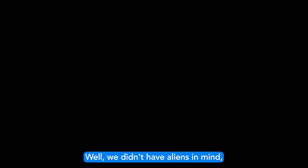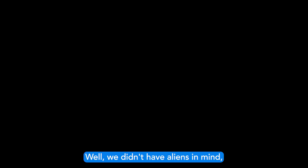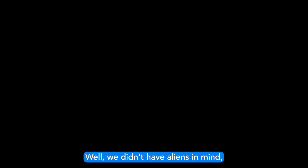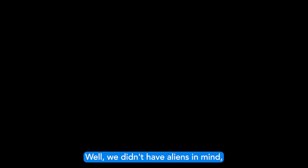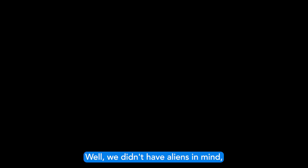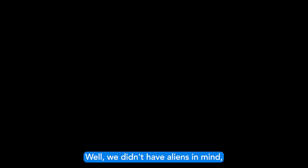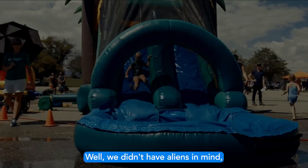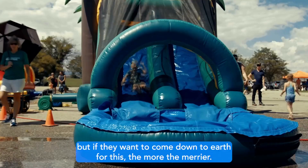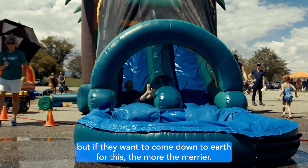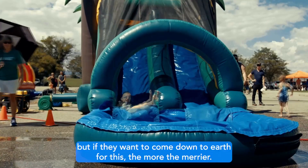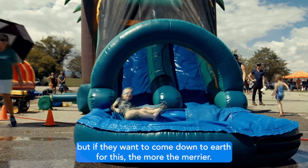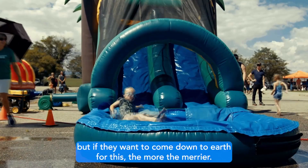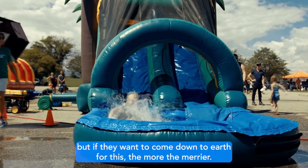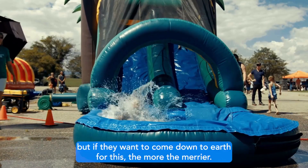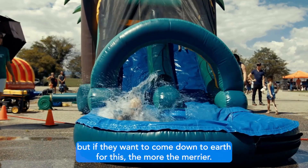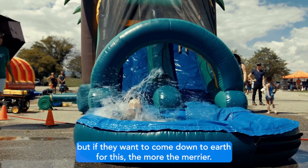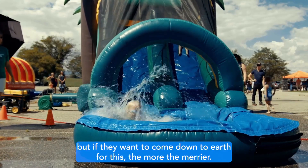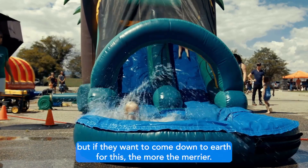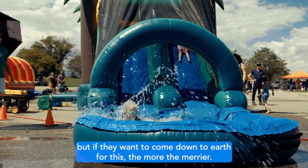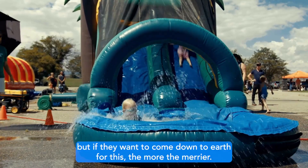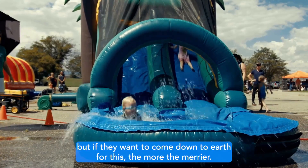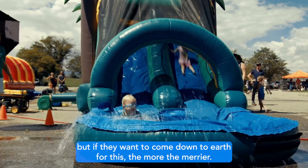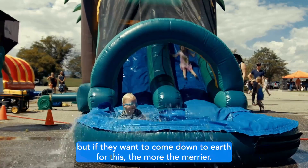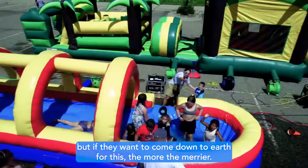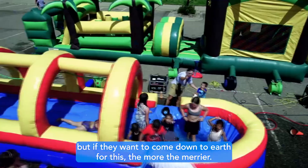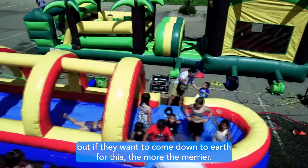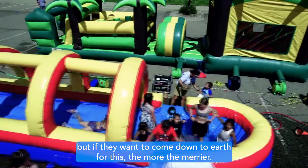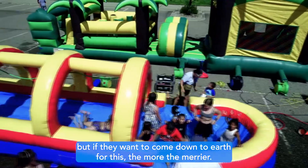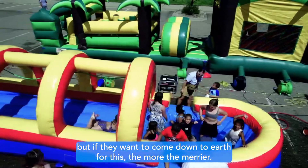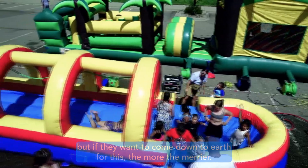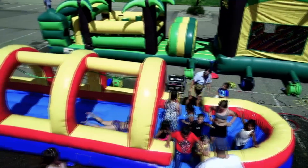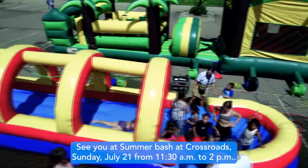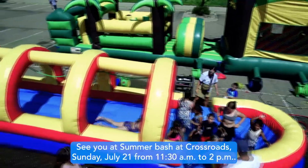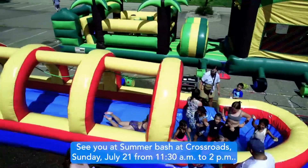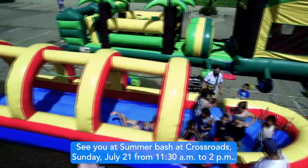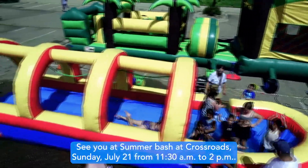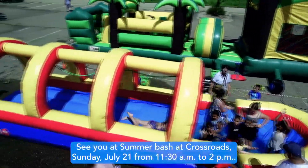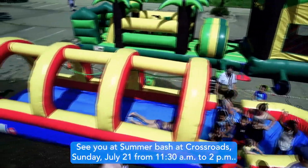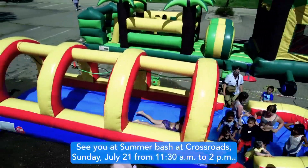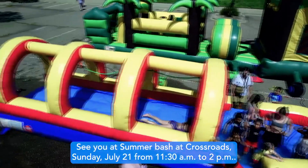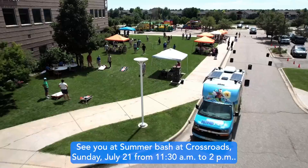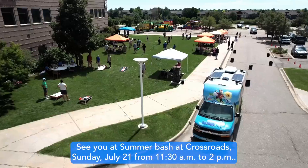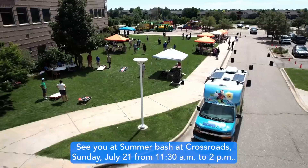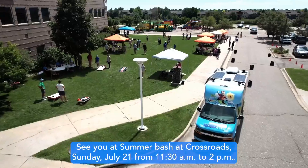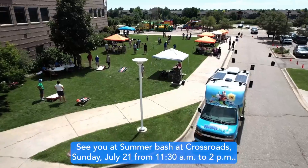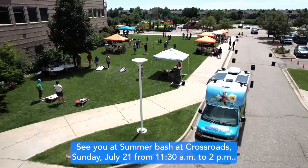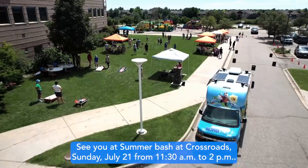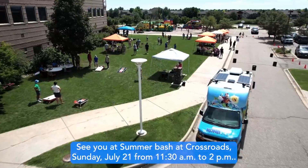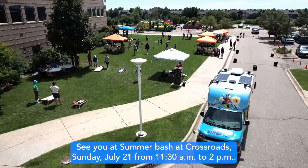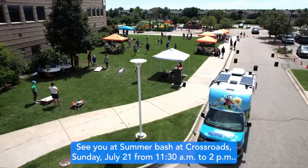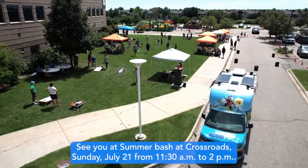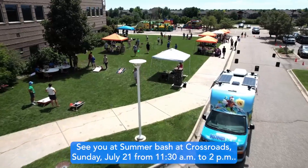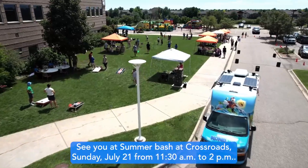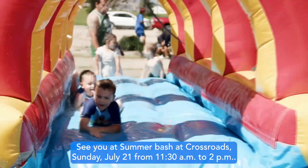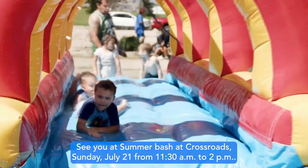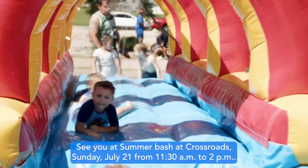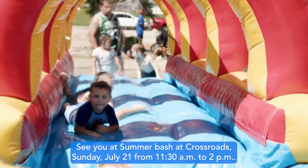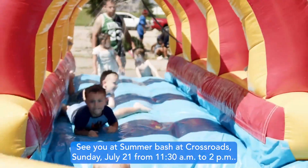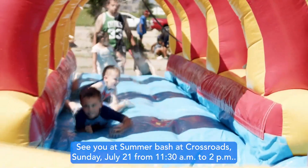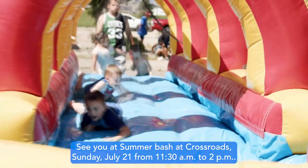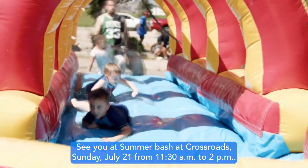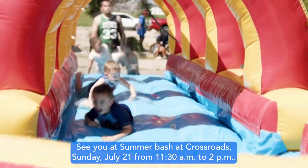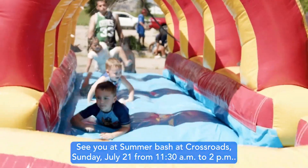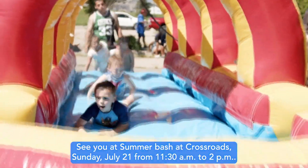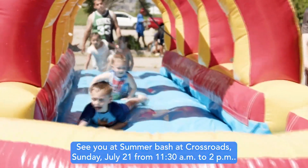Well, we didn't have aliens in mind, but if they want to come down to Earth for this, the more the merrier. See you at Summer Bash at Crossroads, Sunday,